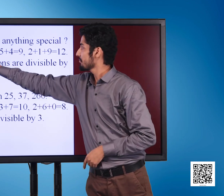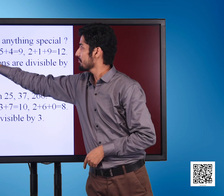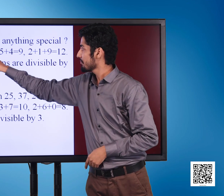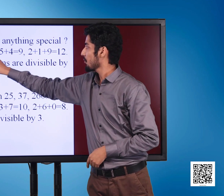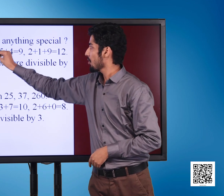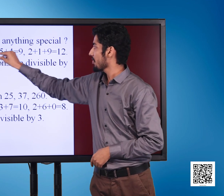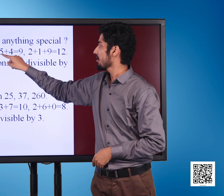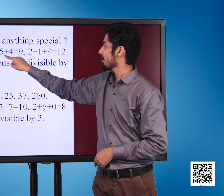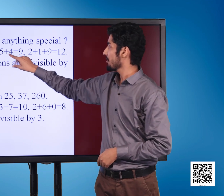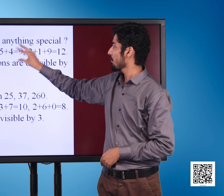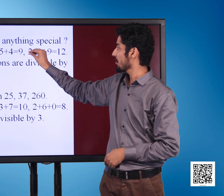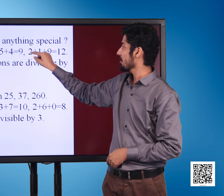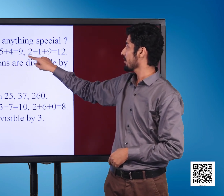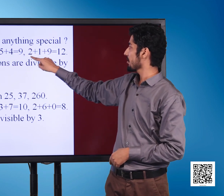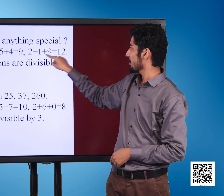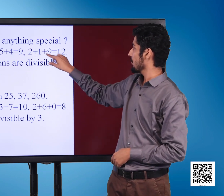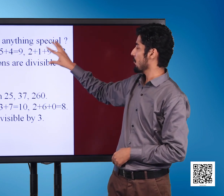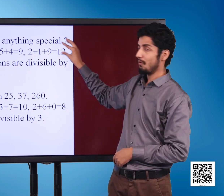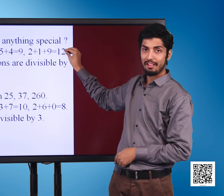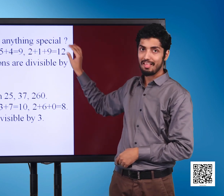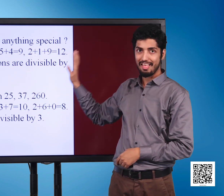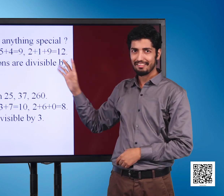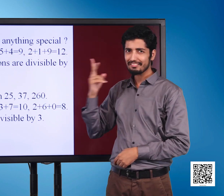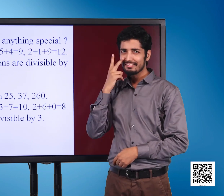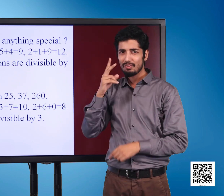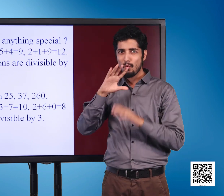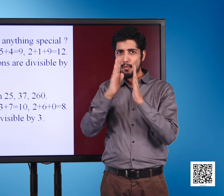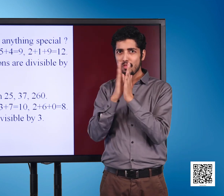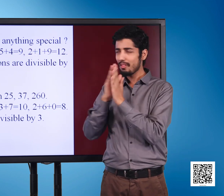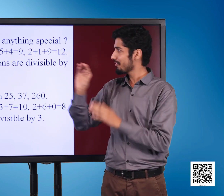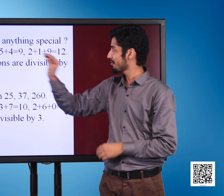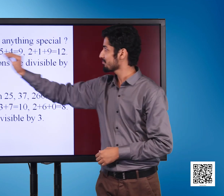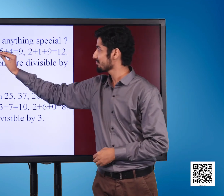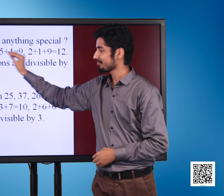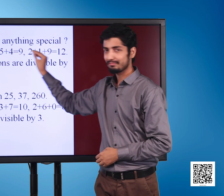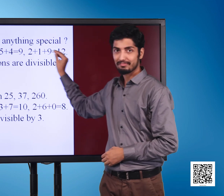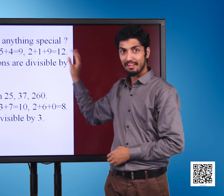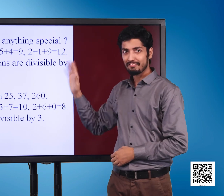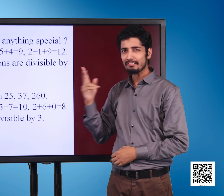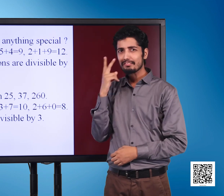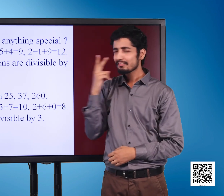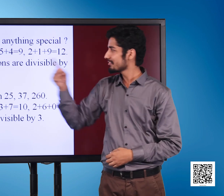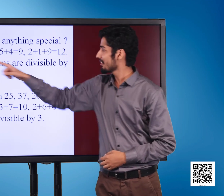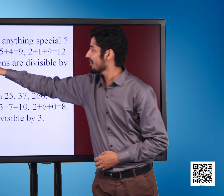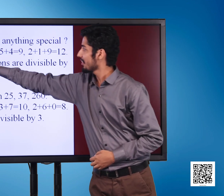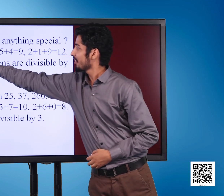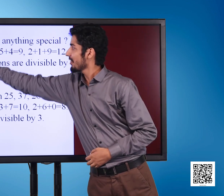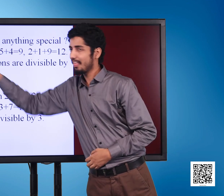9, 5 plus 4 is equal to 9, 2 plus 1 plus 9 is equal to 12. All these additions